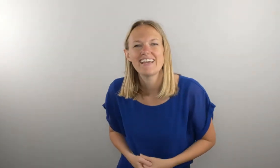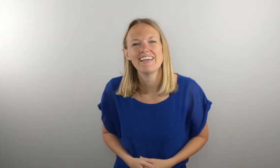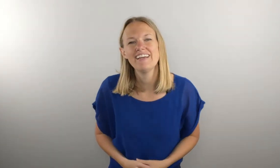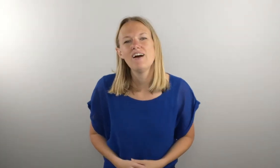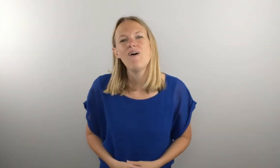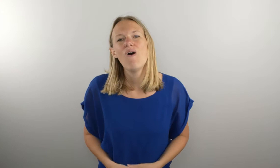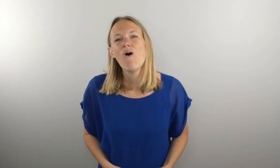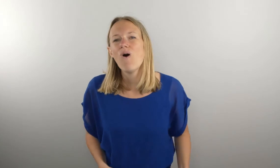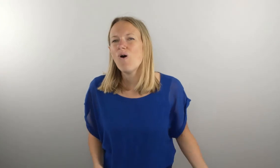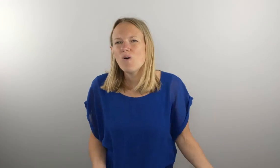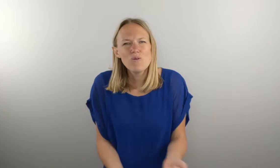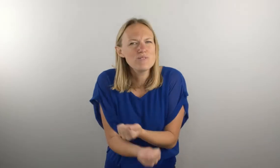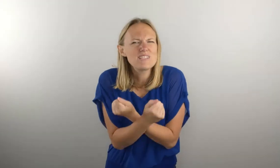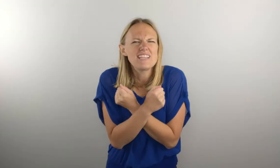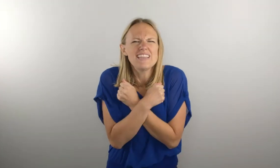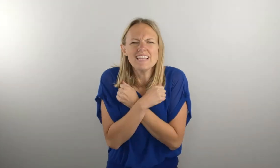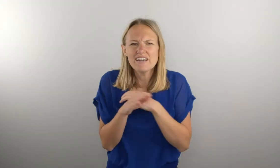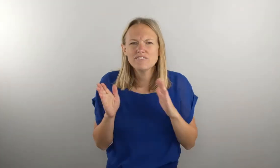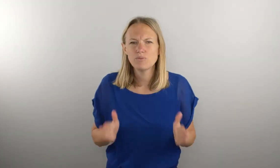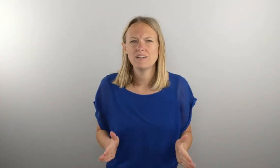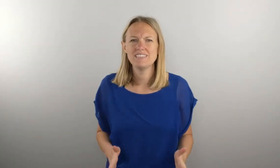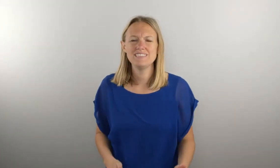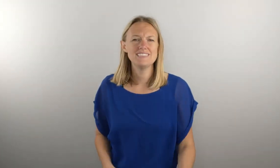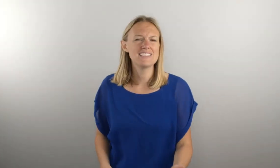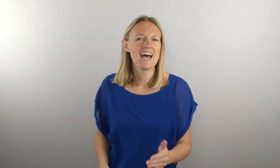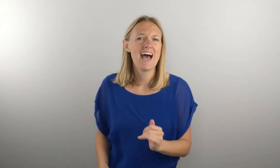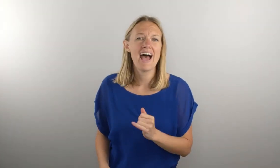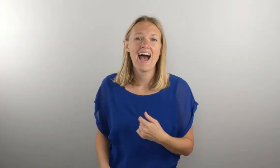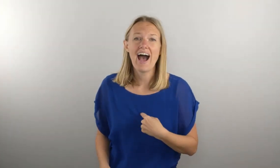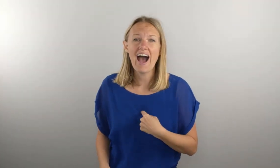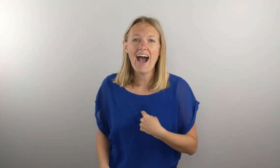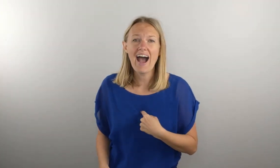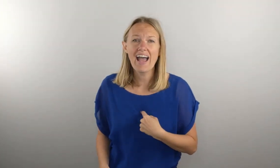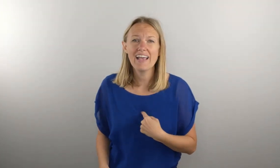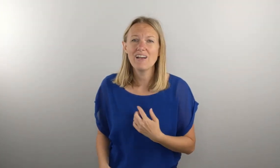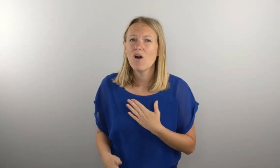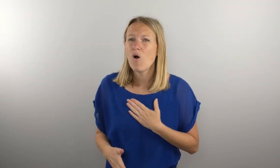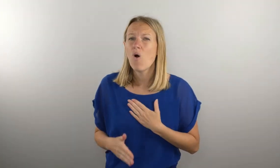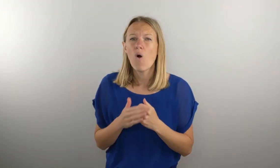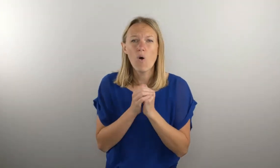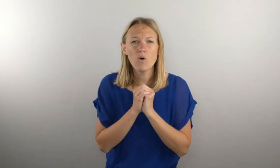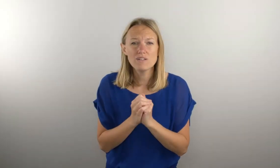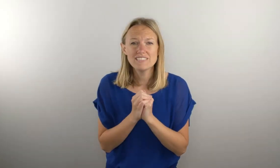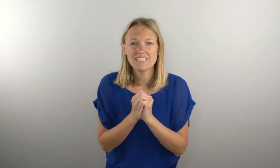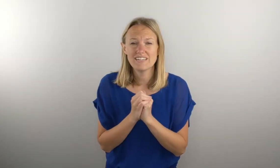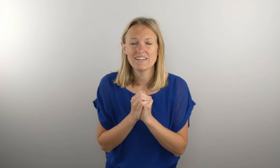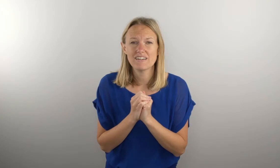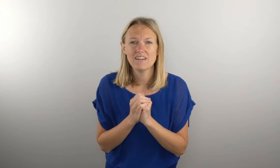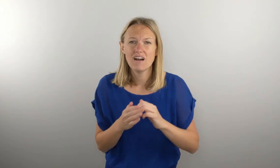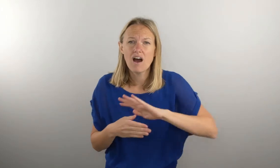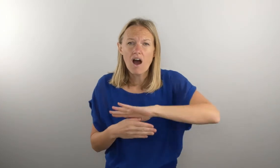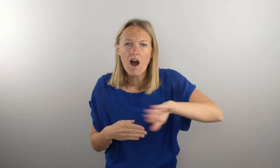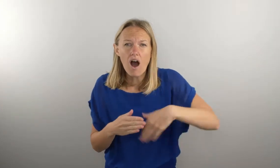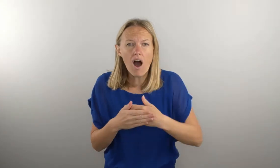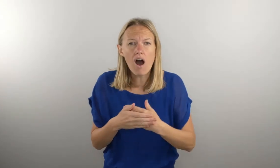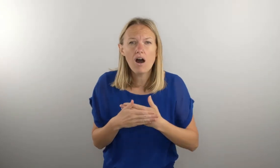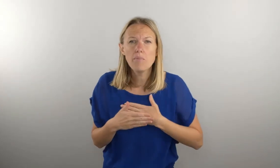okay? Oh, the loved ones I hold dear, all